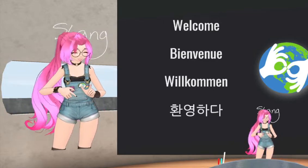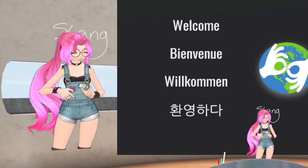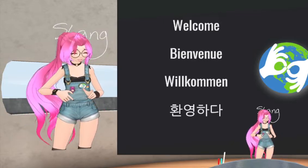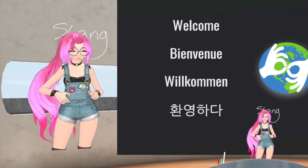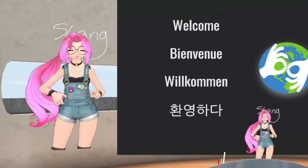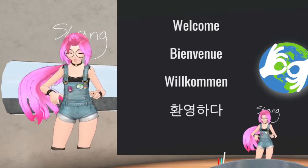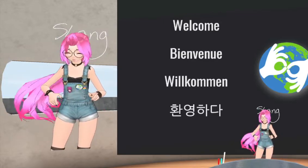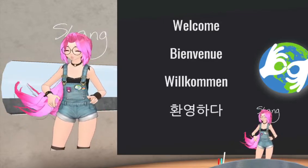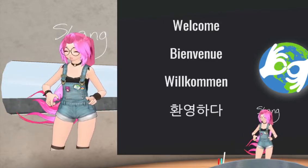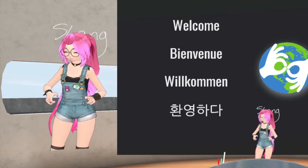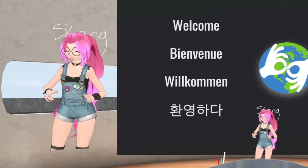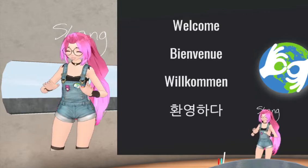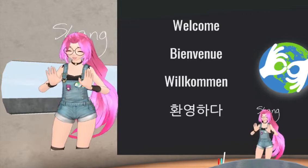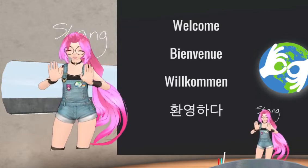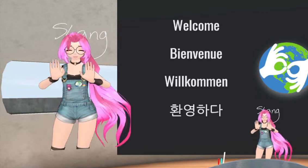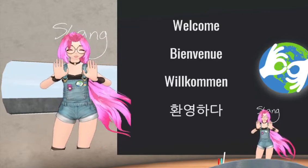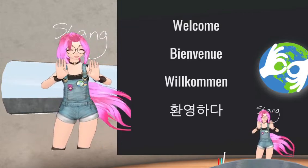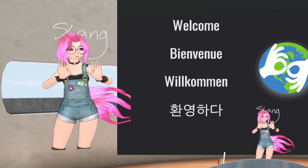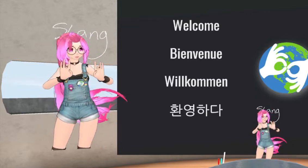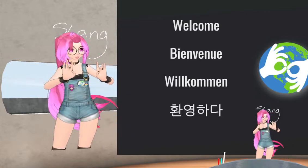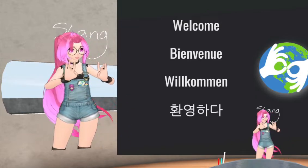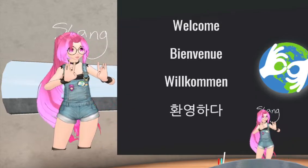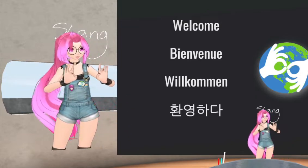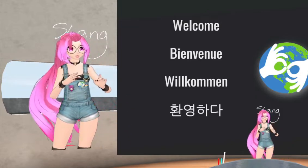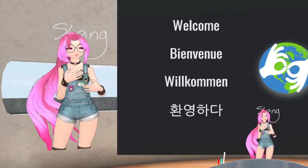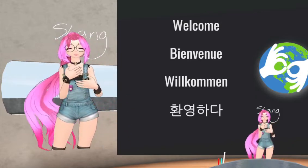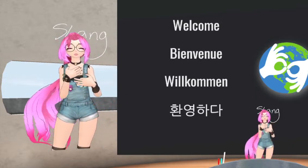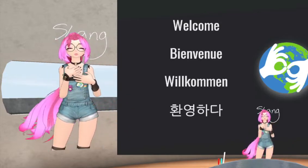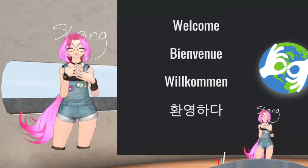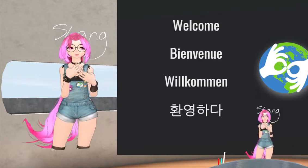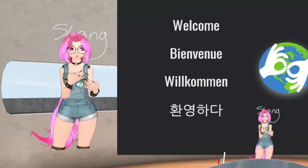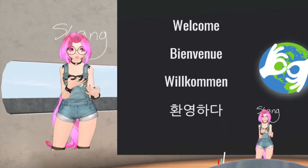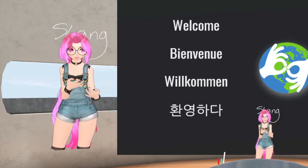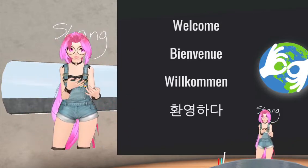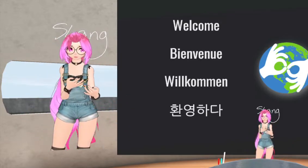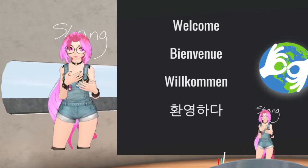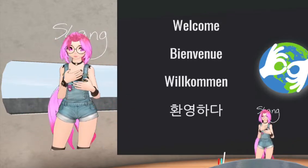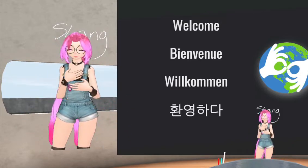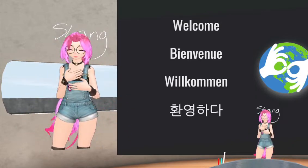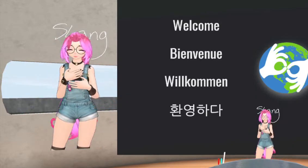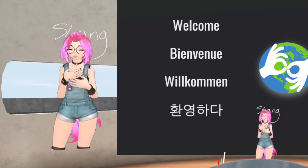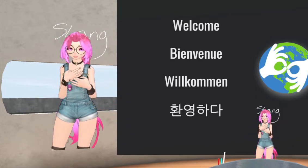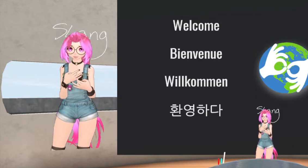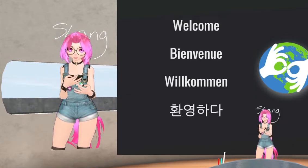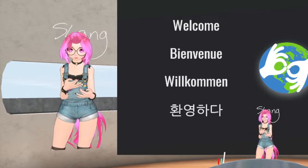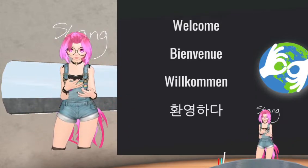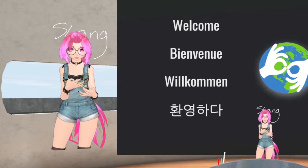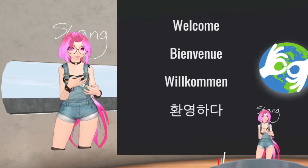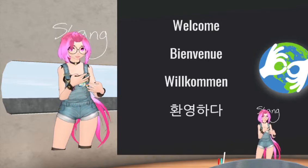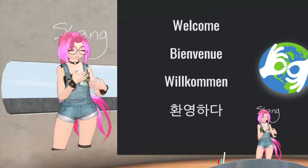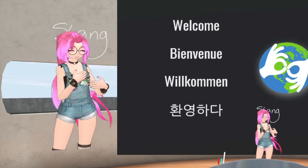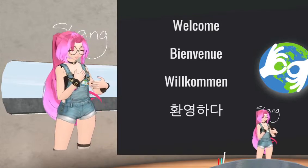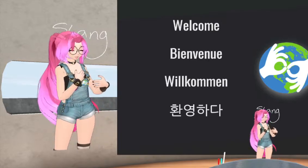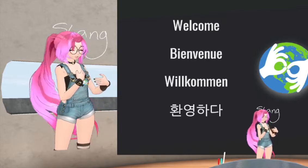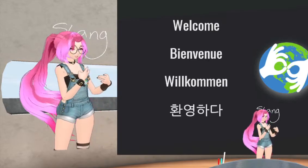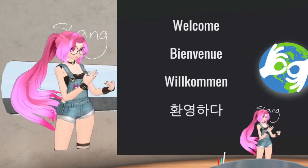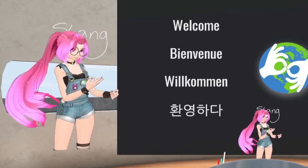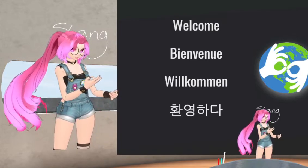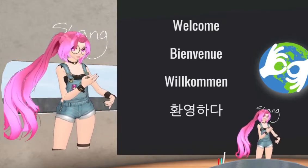hold on. Excuse me, sorry. Okay, cool. Bless you. Thank